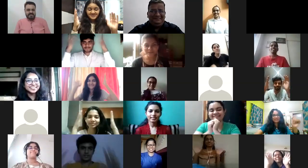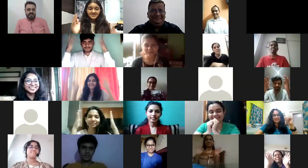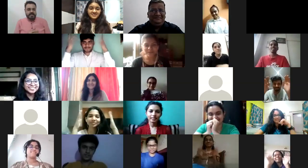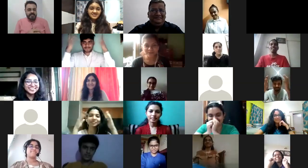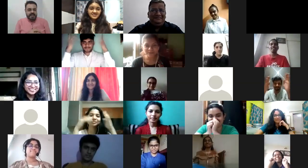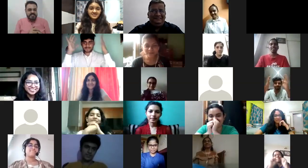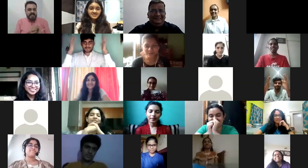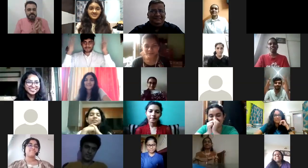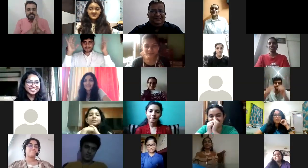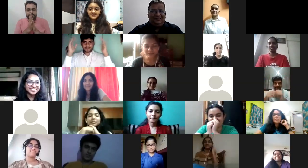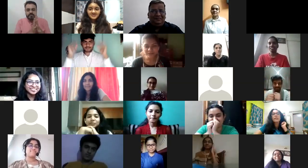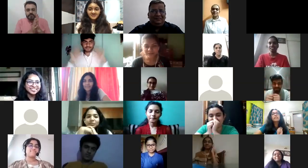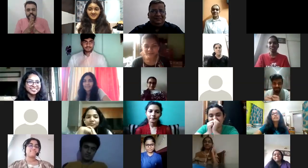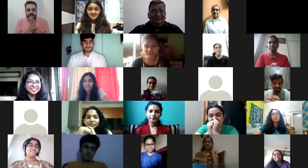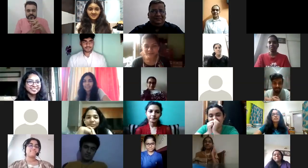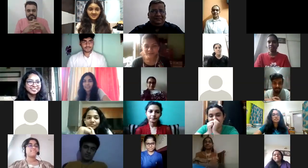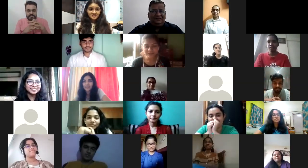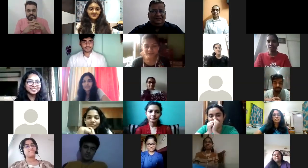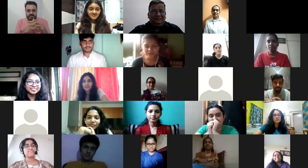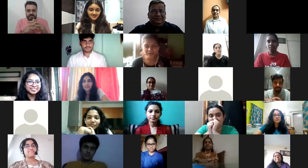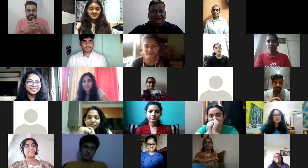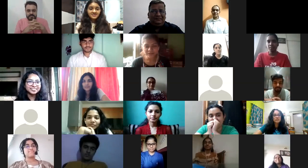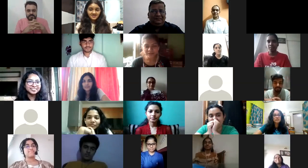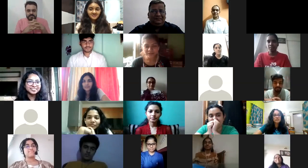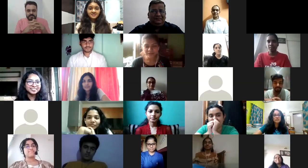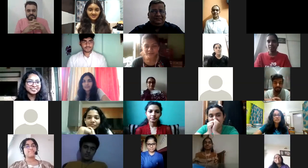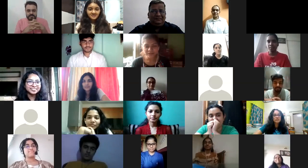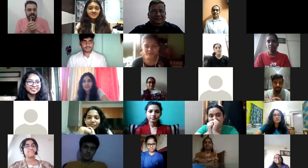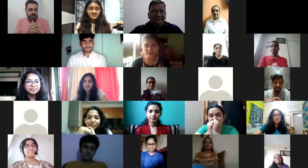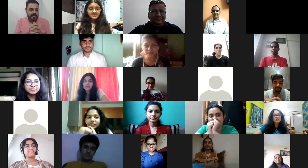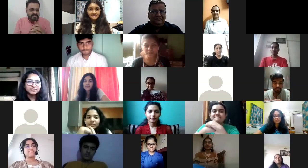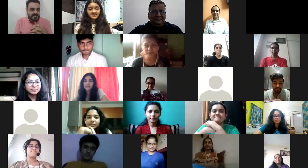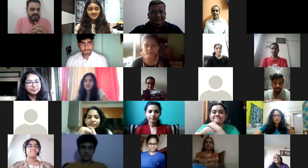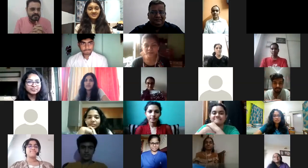Okay, can I still ask you some of your names? I think I'll have to ask in between.